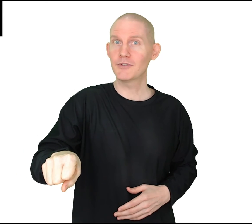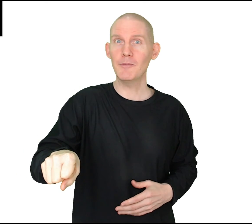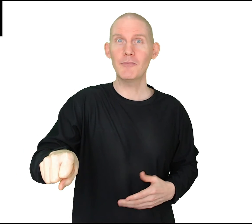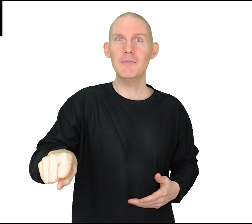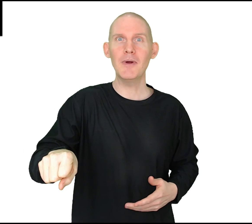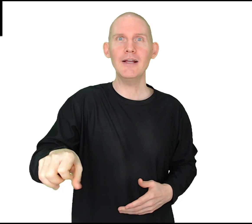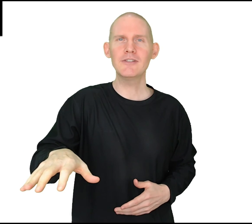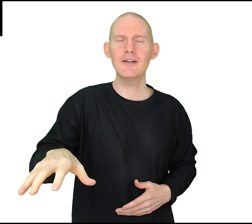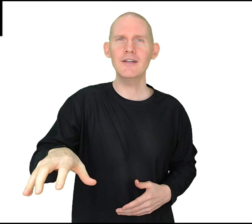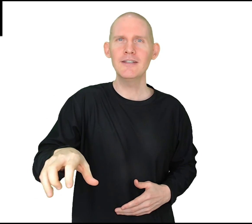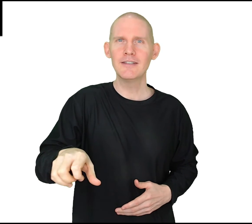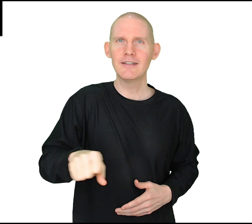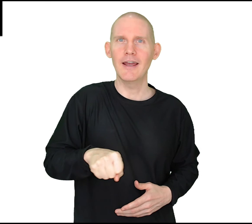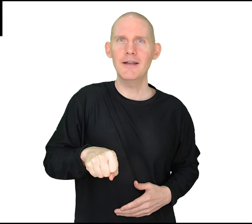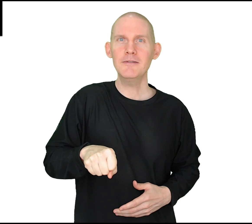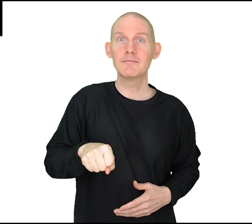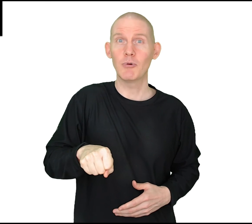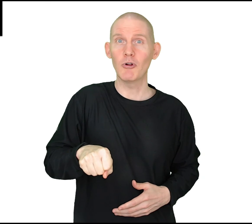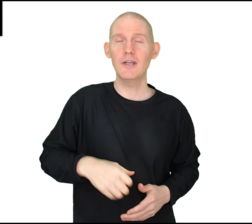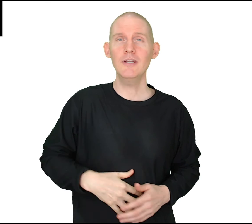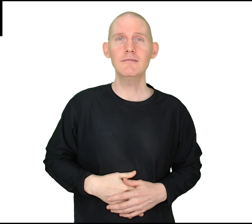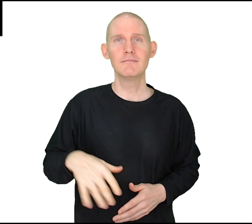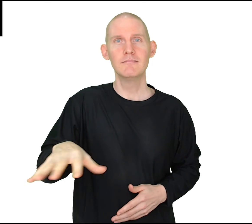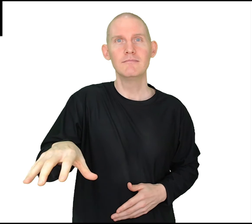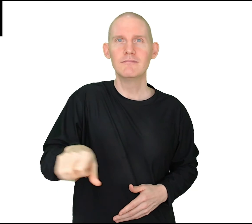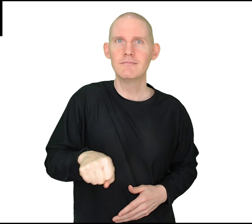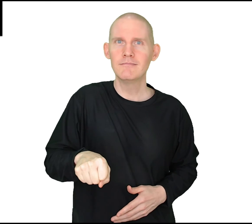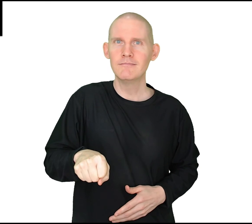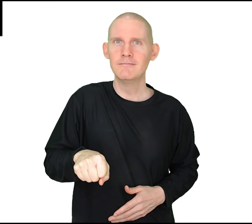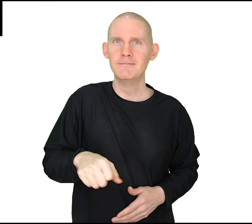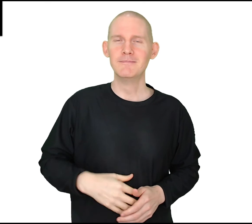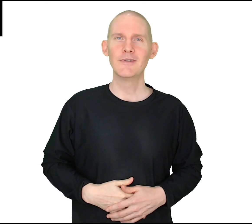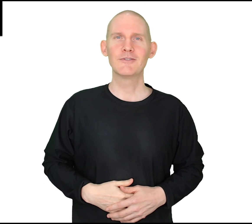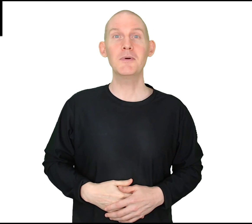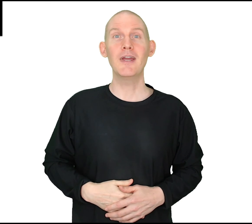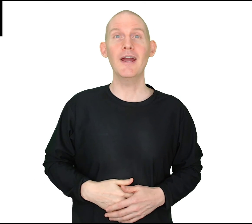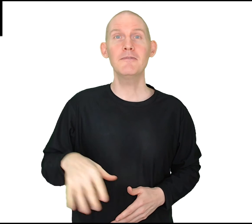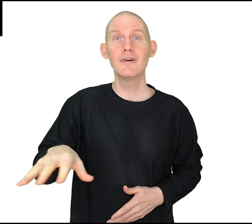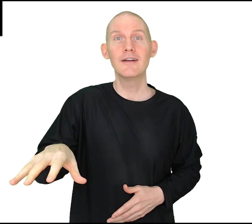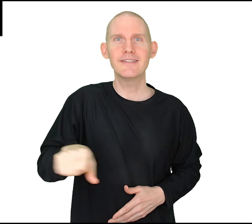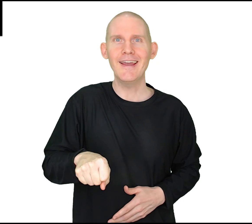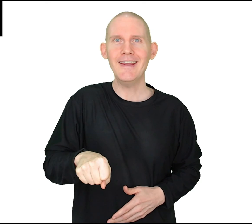something imaginary and pull it in. So